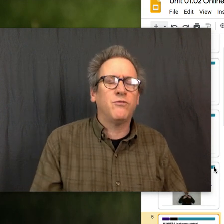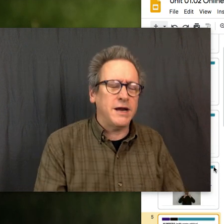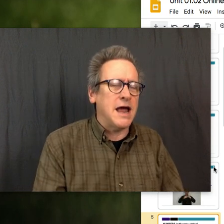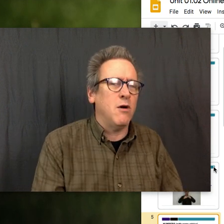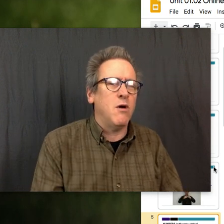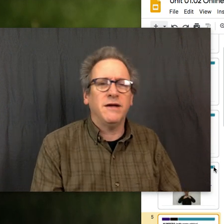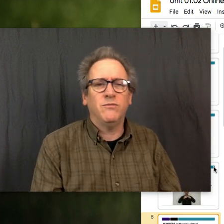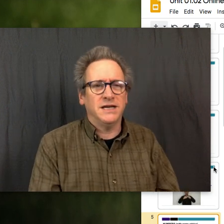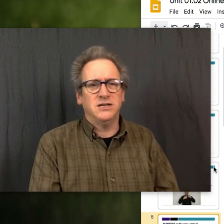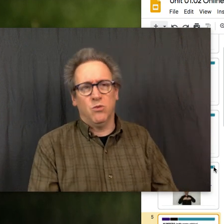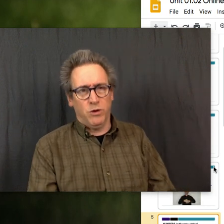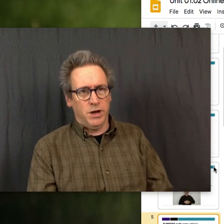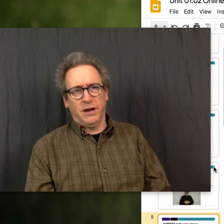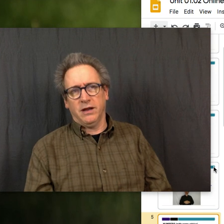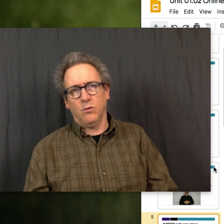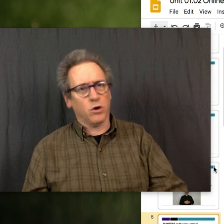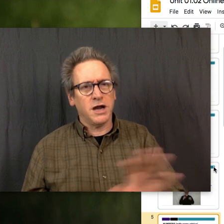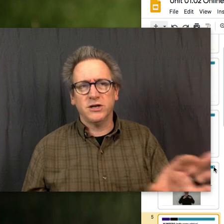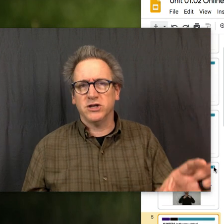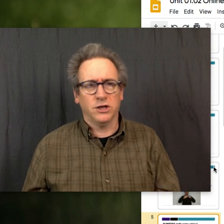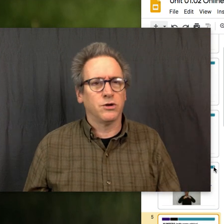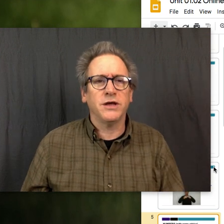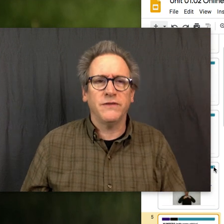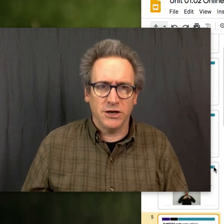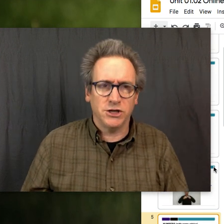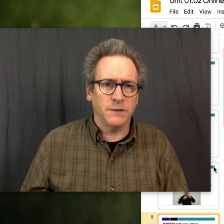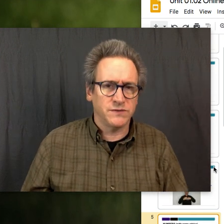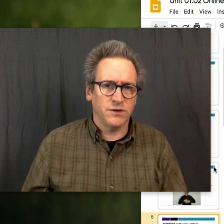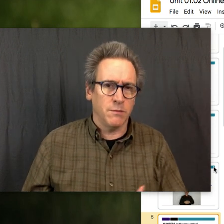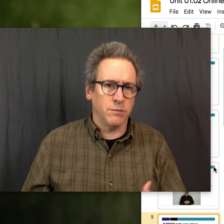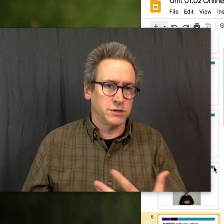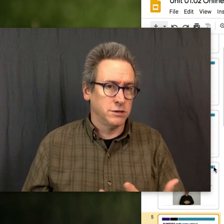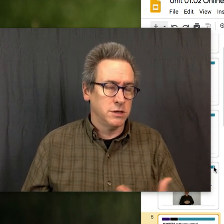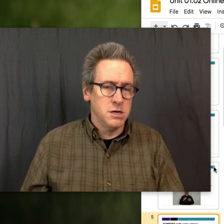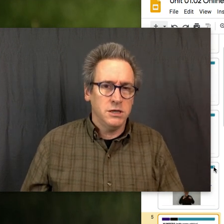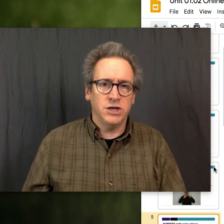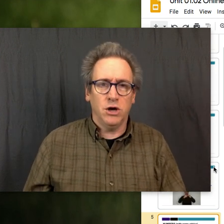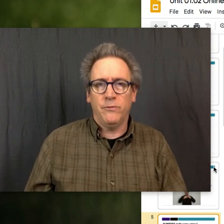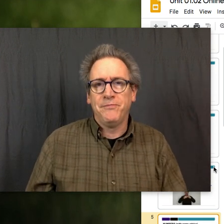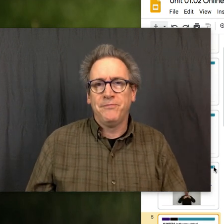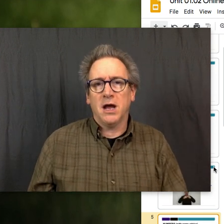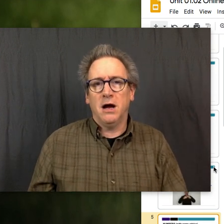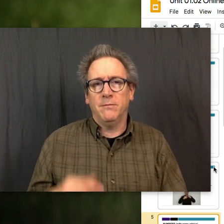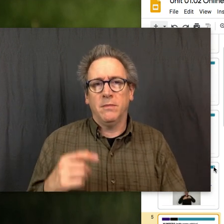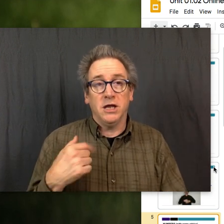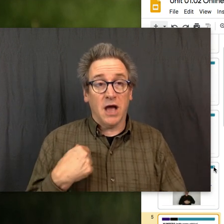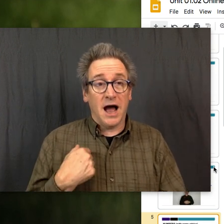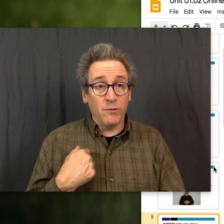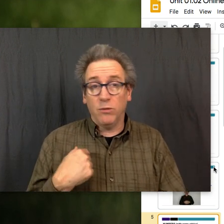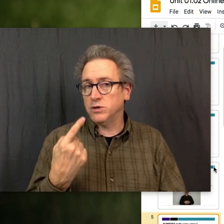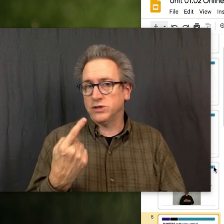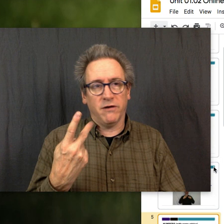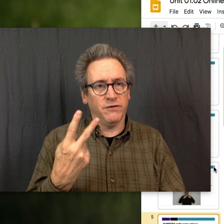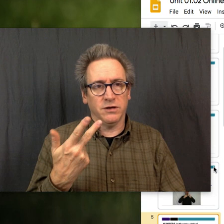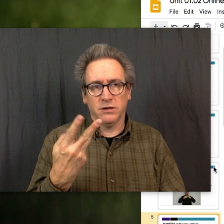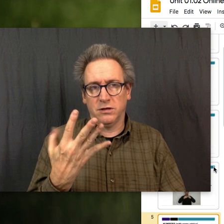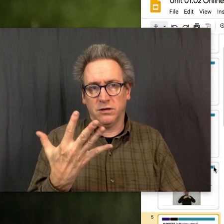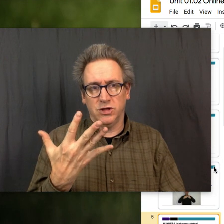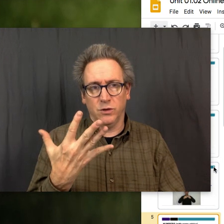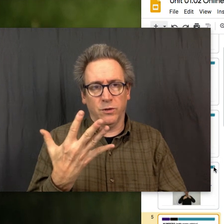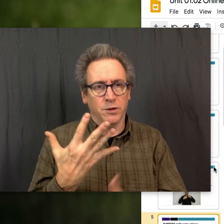for right now, I would say don't worry about it. Work on just learning the hand shapes for the numbers. So I will most